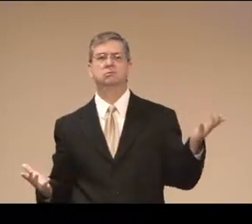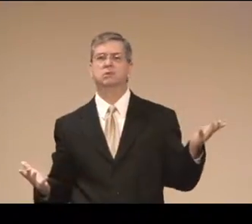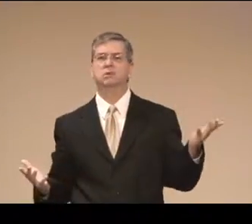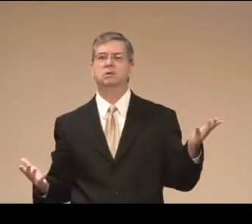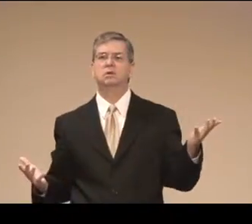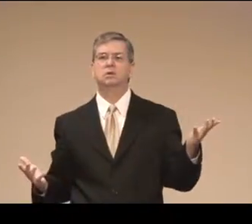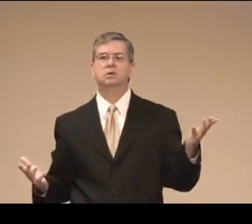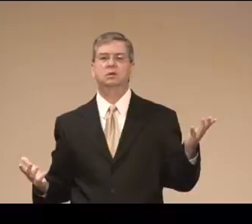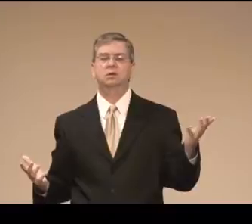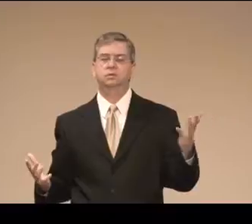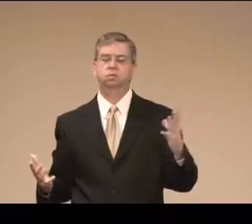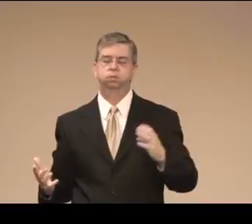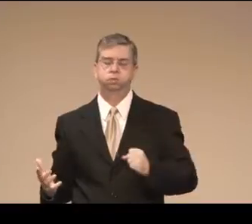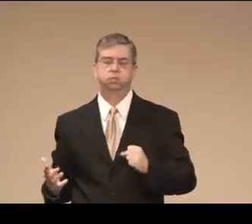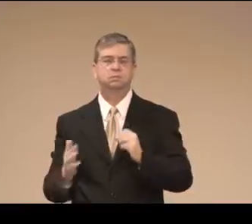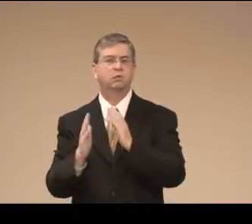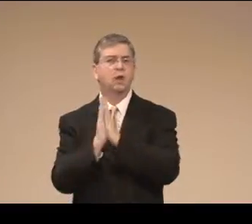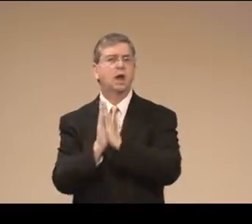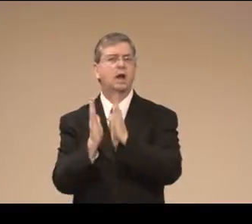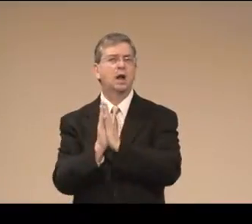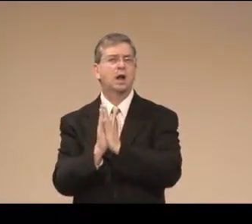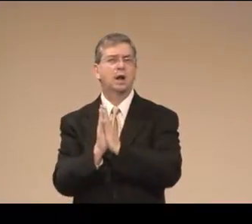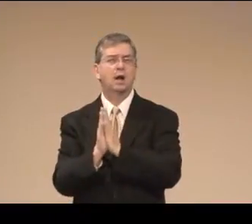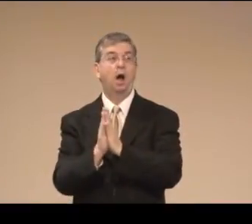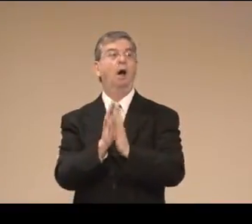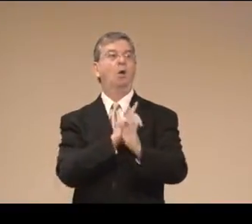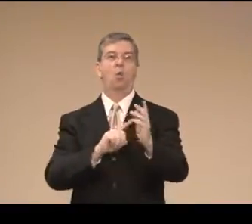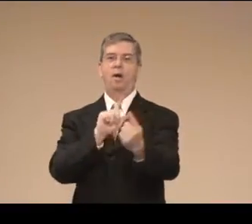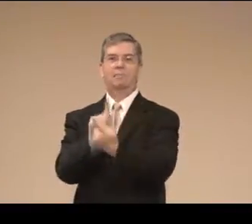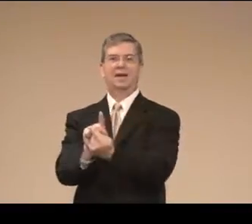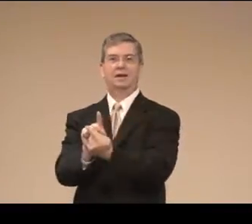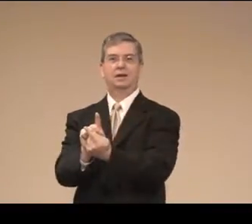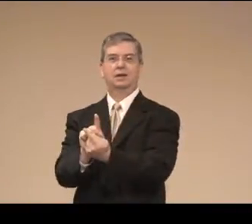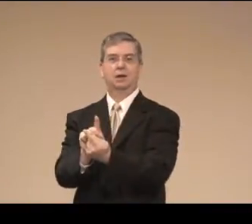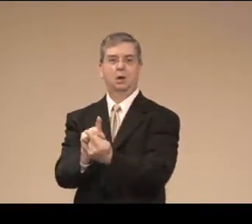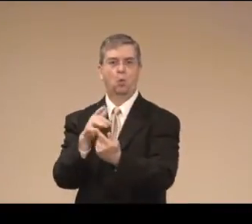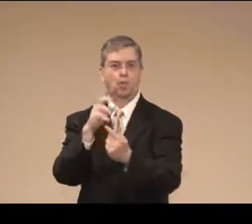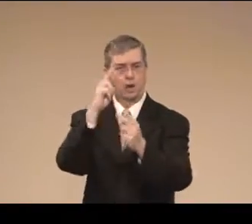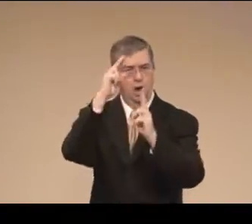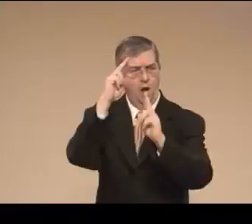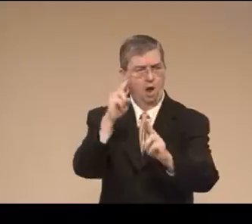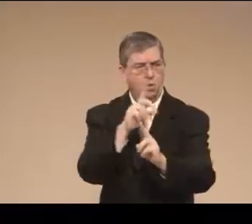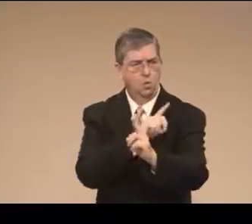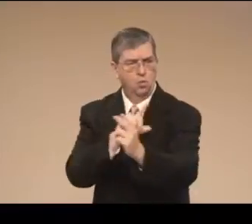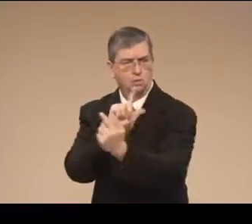They had rebelled against the Lord and turned from him and his ways.